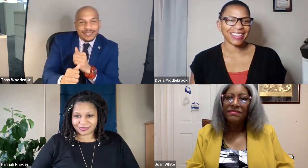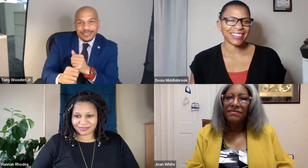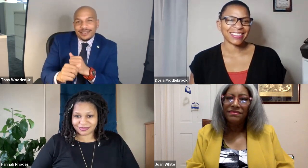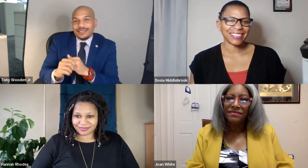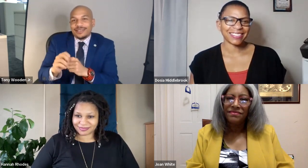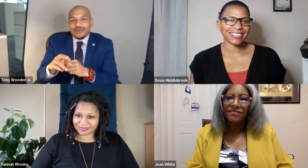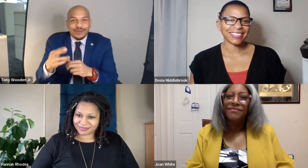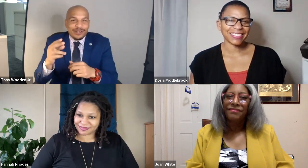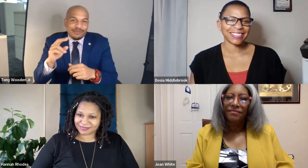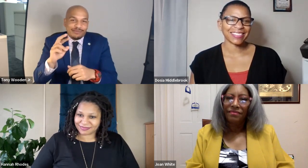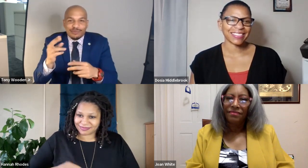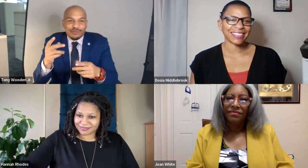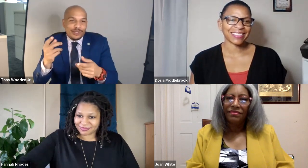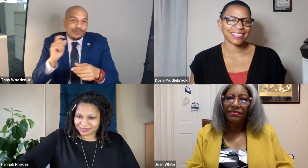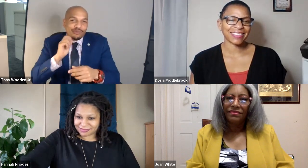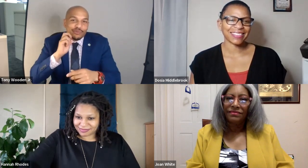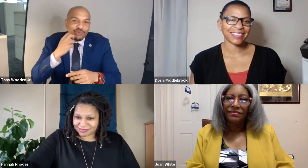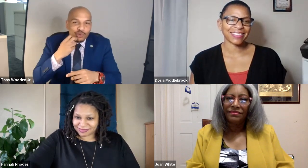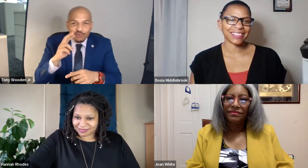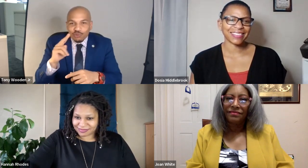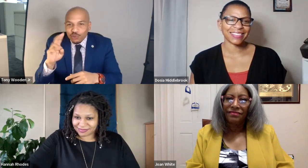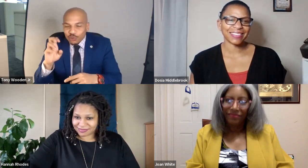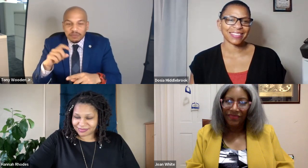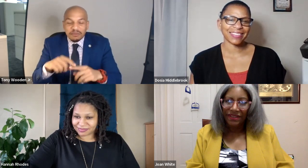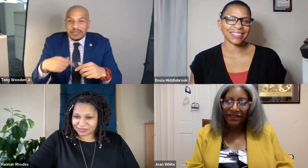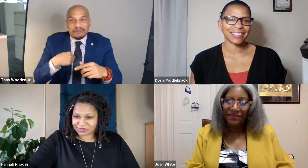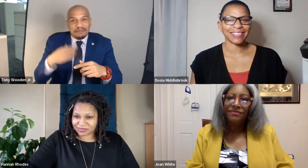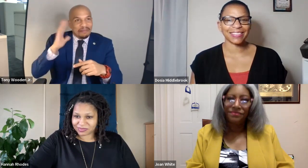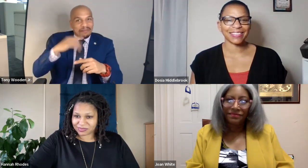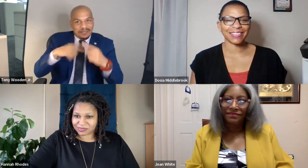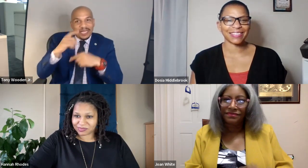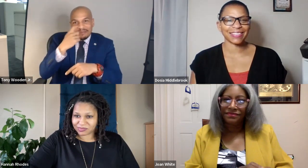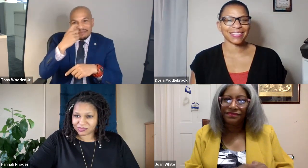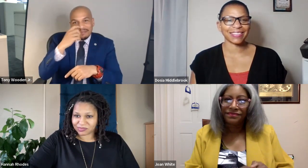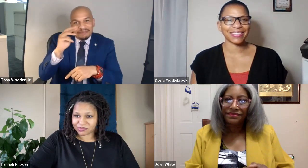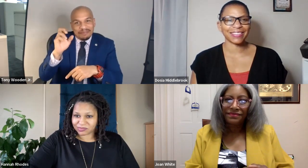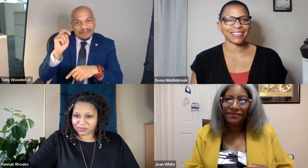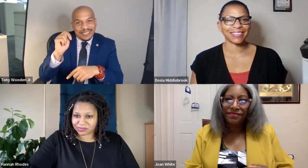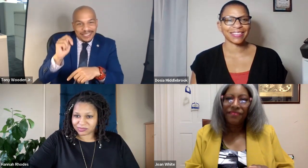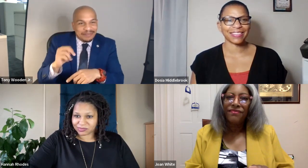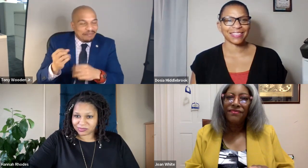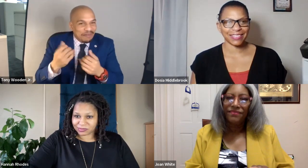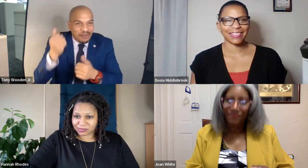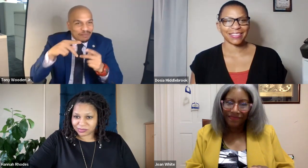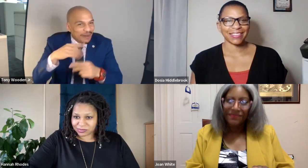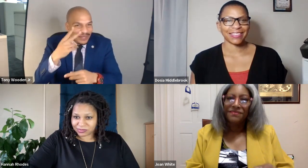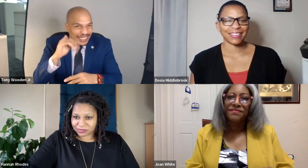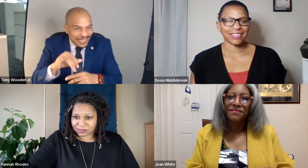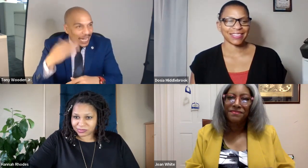on the nose, and that's the sign for mean. That's something that I knew grew up. That's like, but you know, I had always grew up signing that for mean,